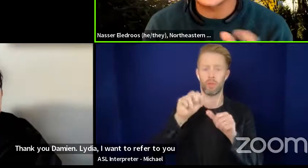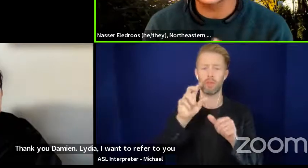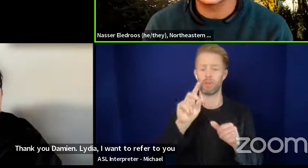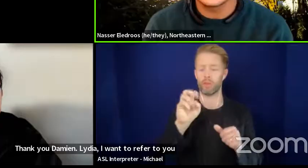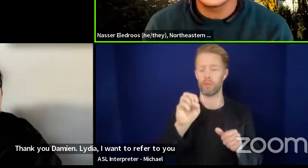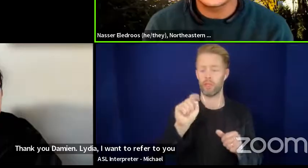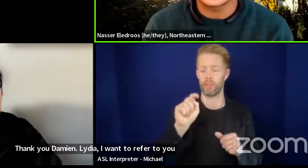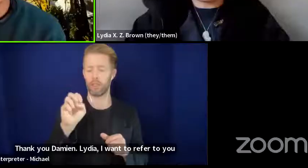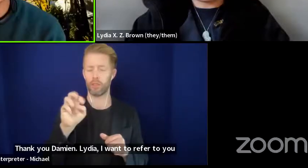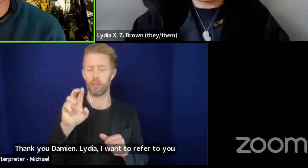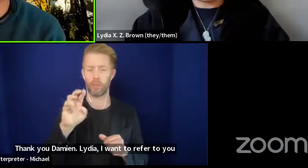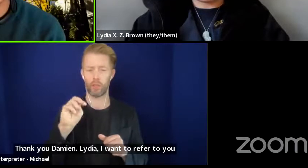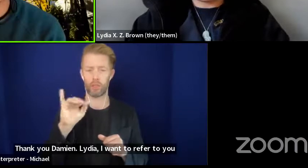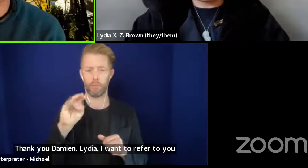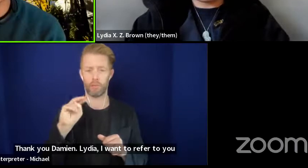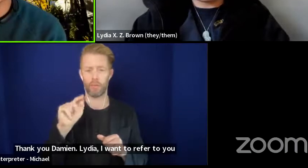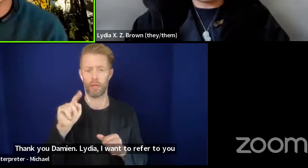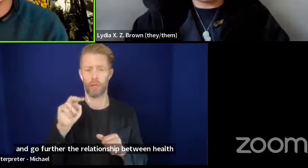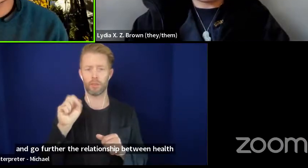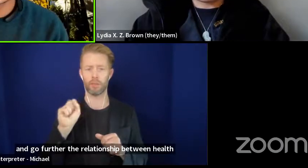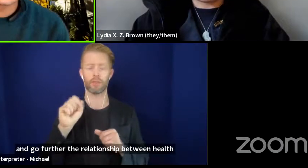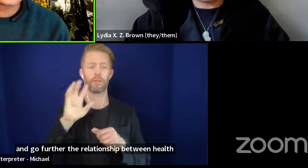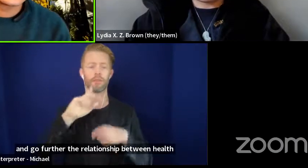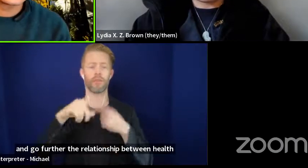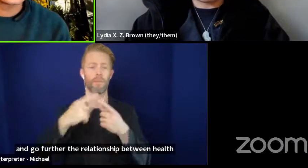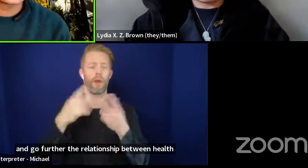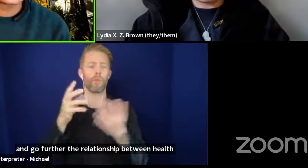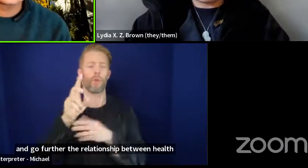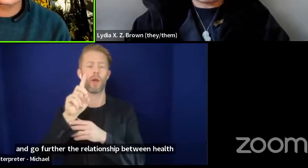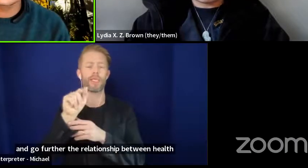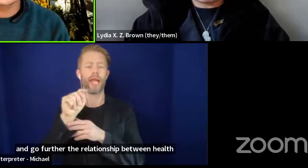explicitly targeted by data-driven law enforcement?